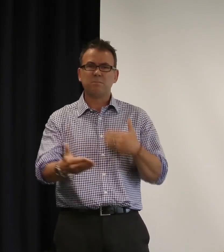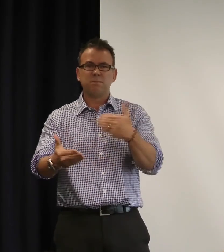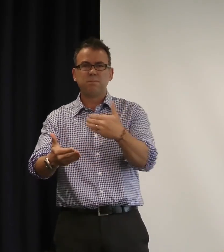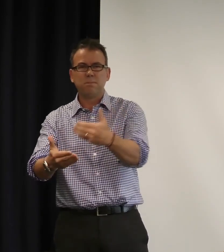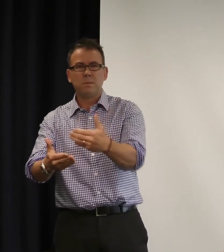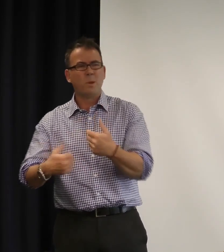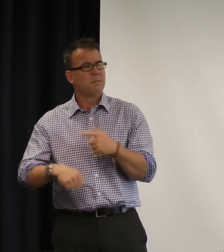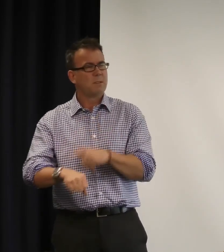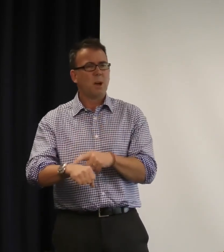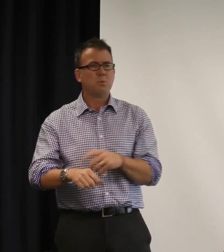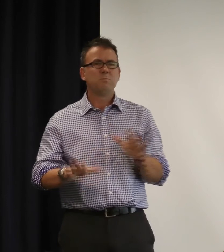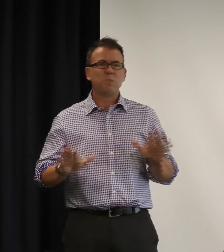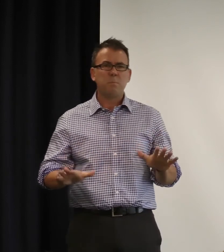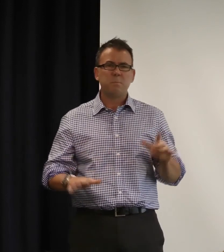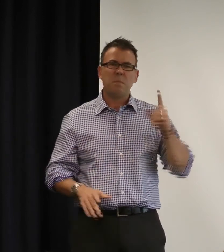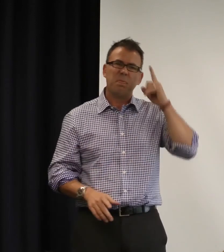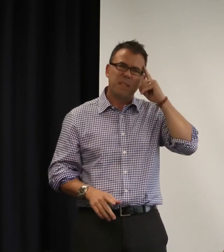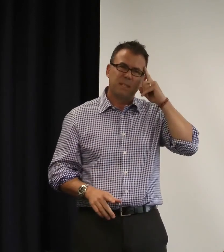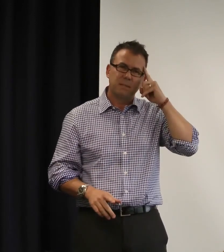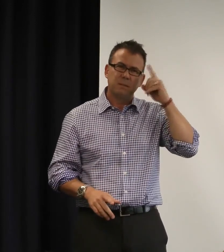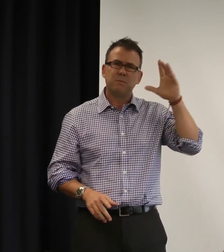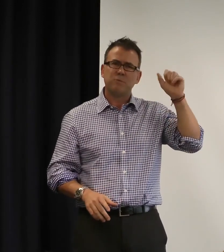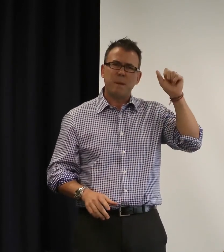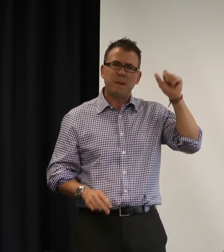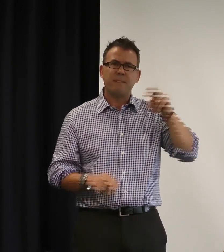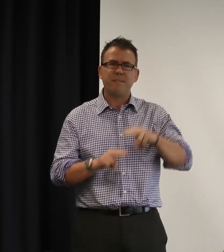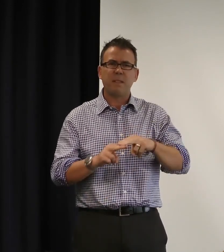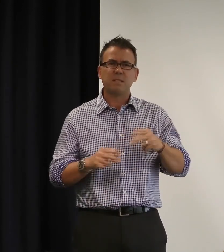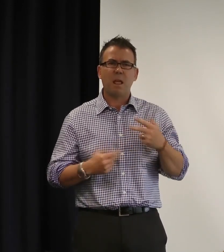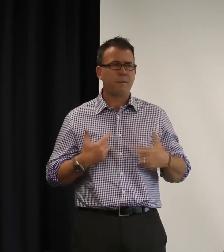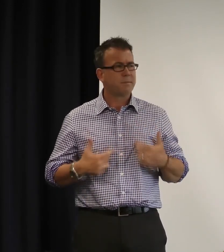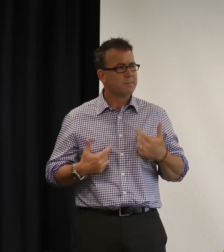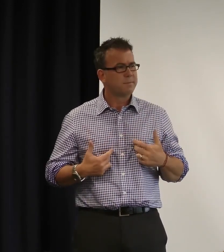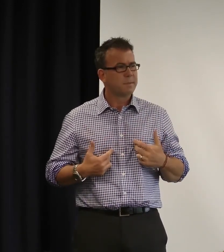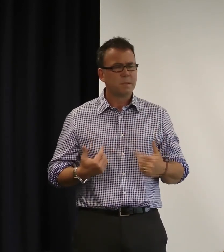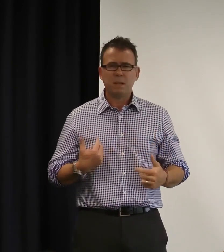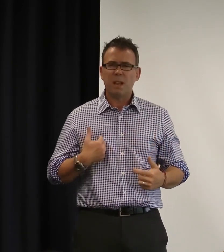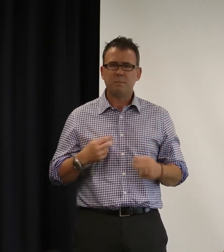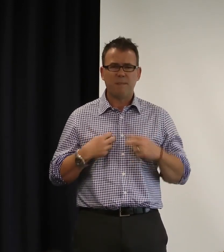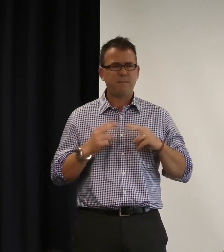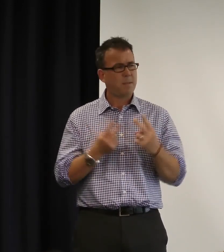10 years later, life has moved on. The time to stop, think and pause and remember my father's life.